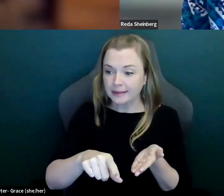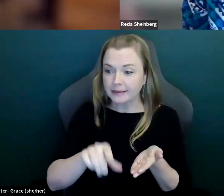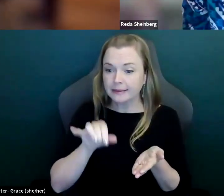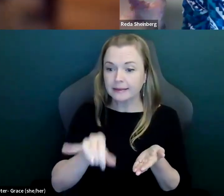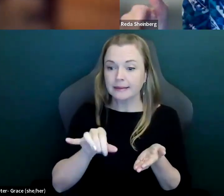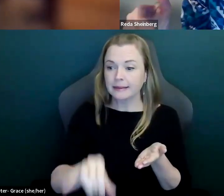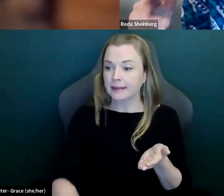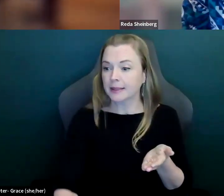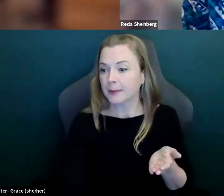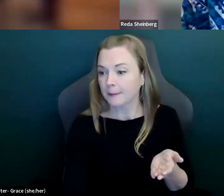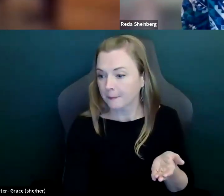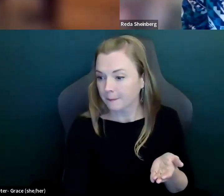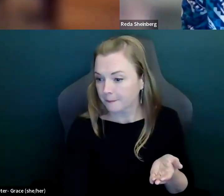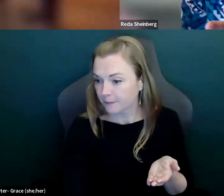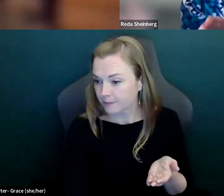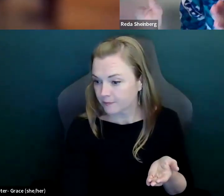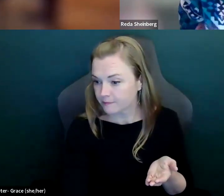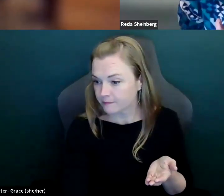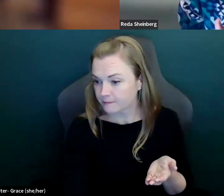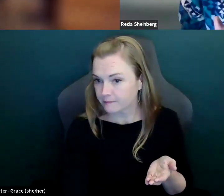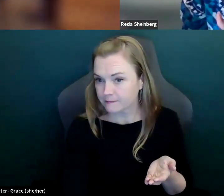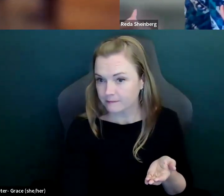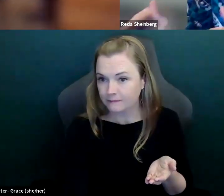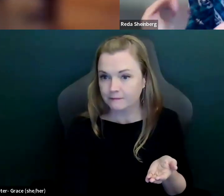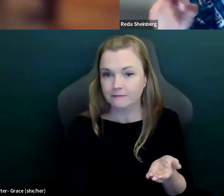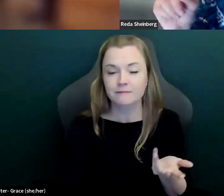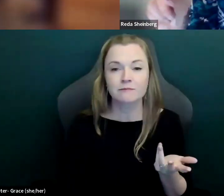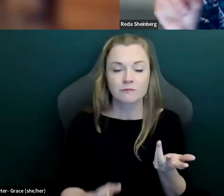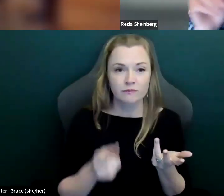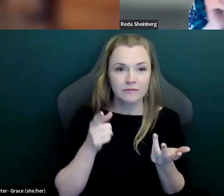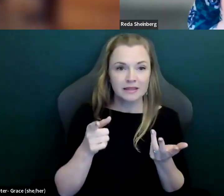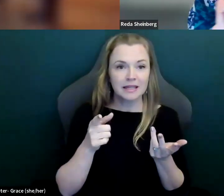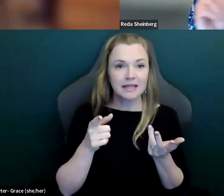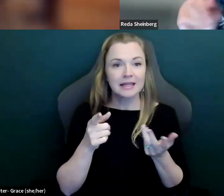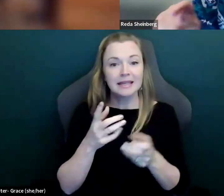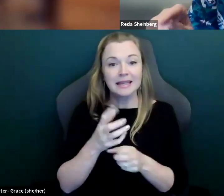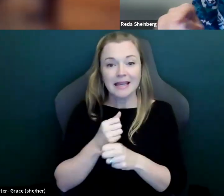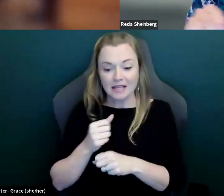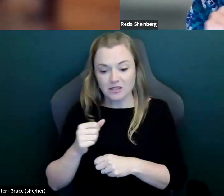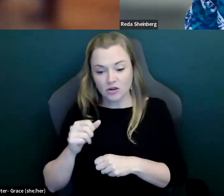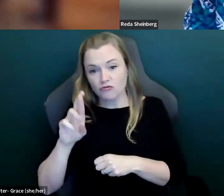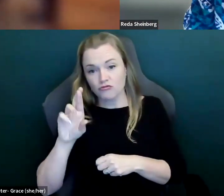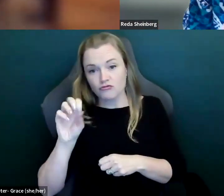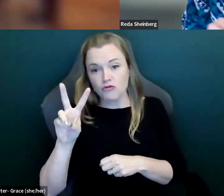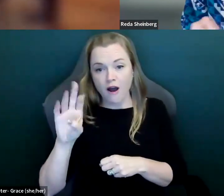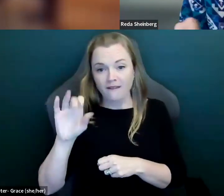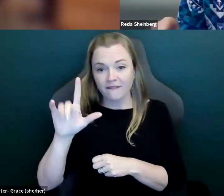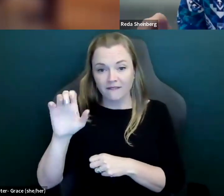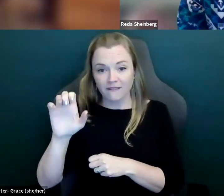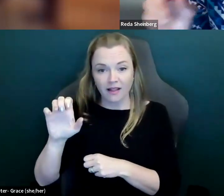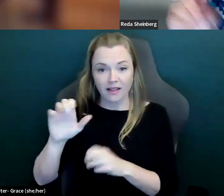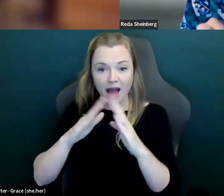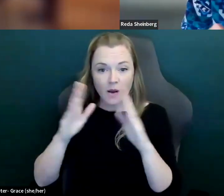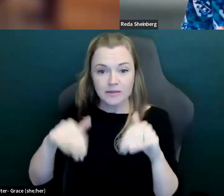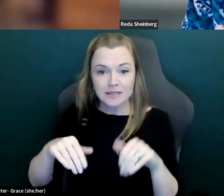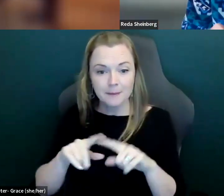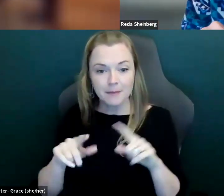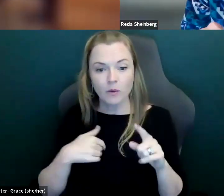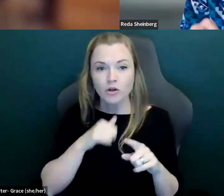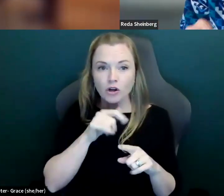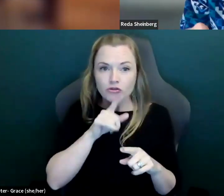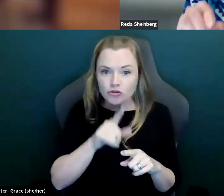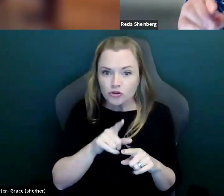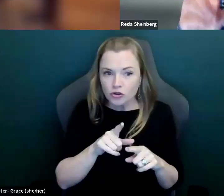It could be Rockville. He gets his vouchers to Rockville Housing, but we're not sure of where the problem is. We're not sure whether the HUD